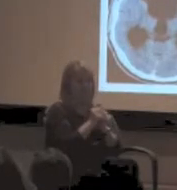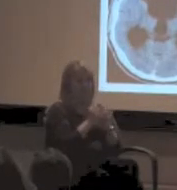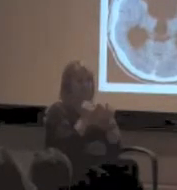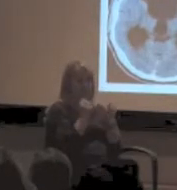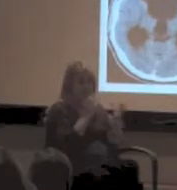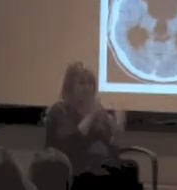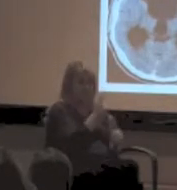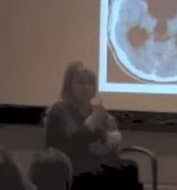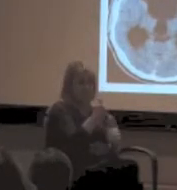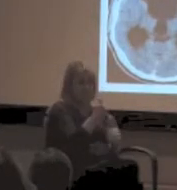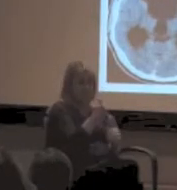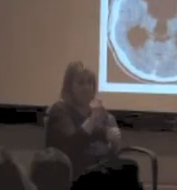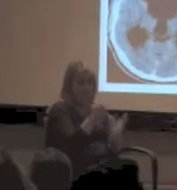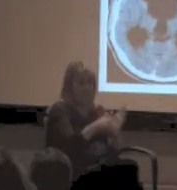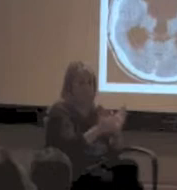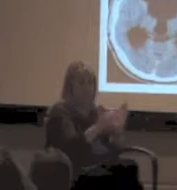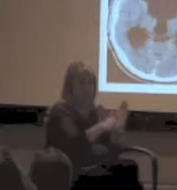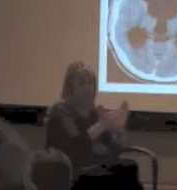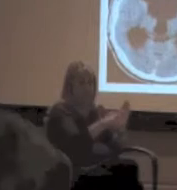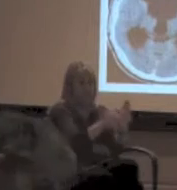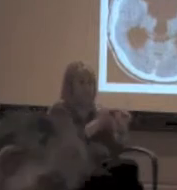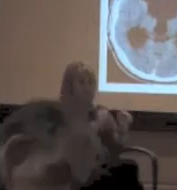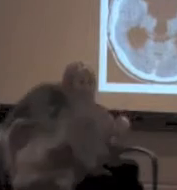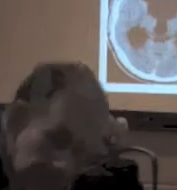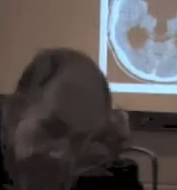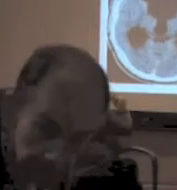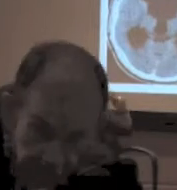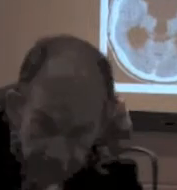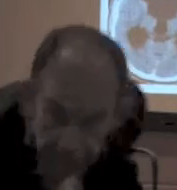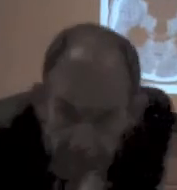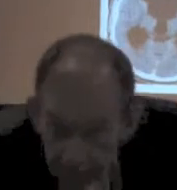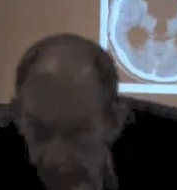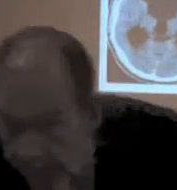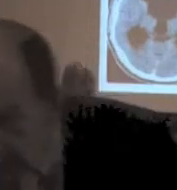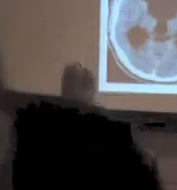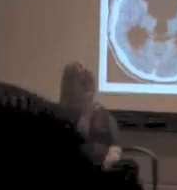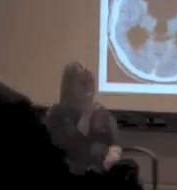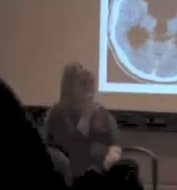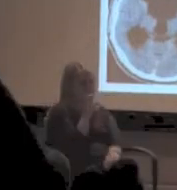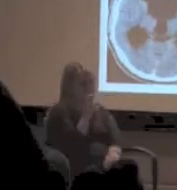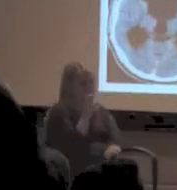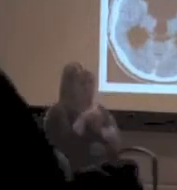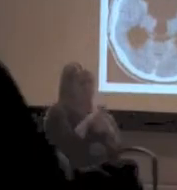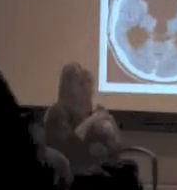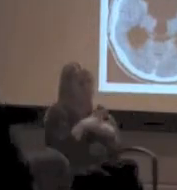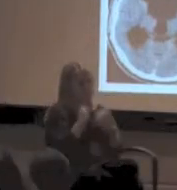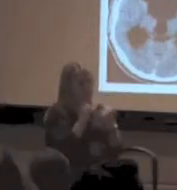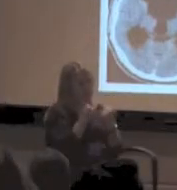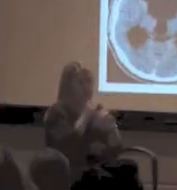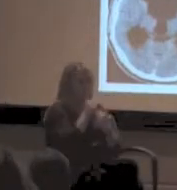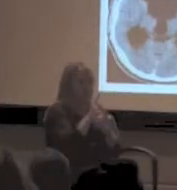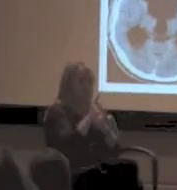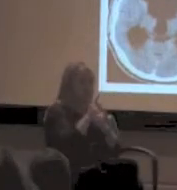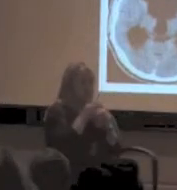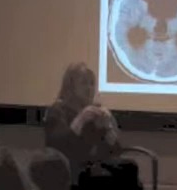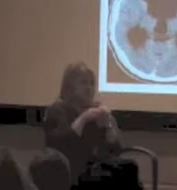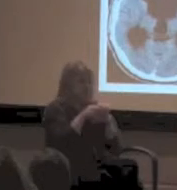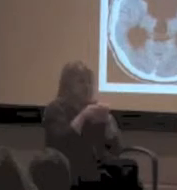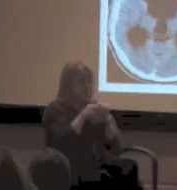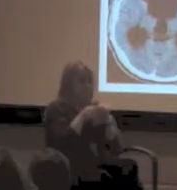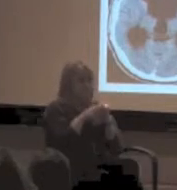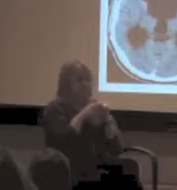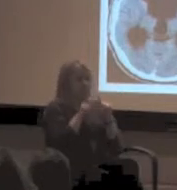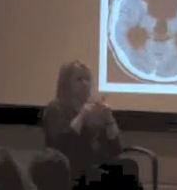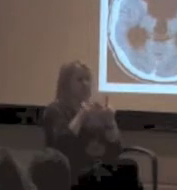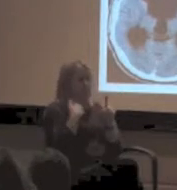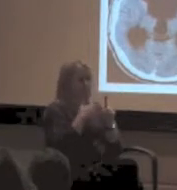CT scans can increase your chance of cancers later on in life. Now it's a real small increase, but anything we can do